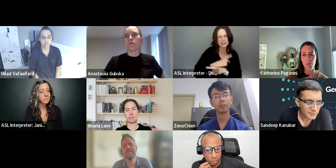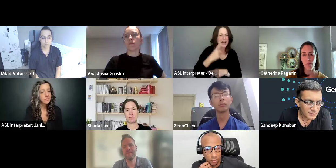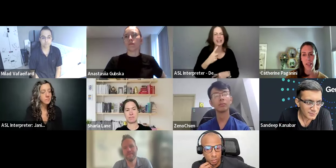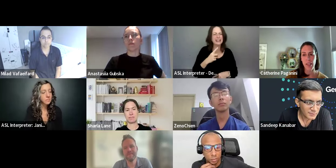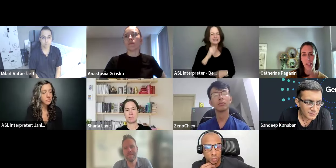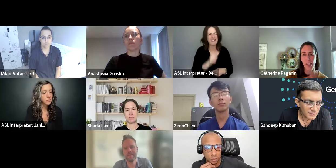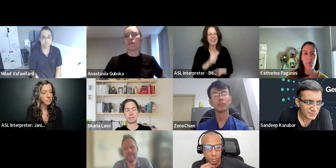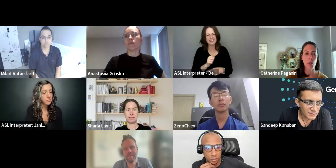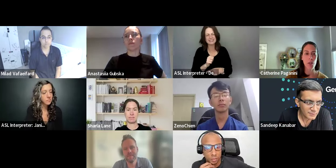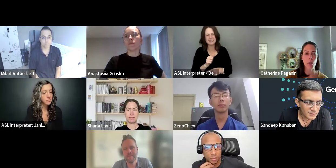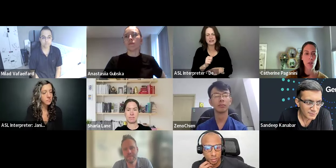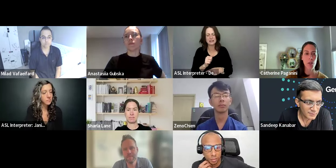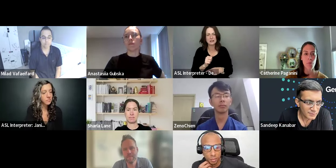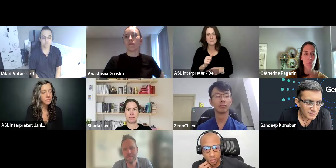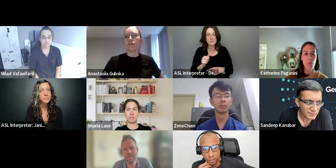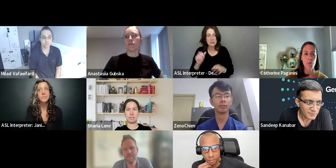issue that